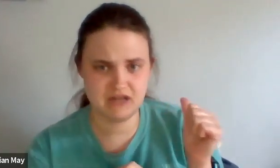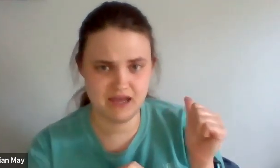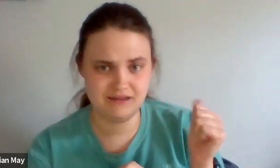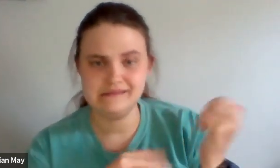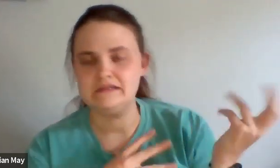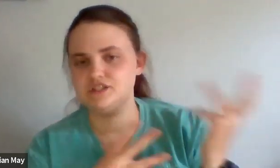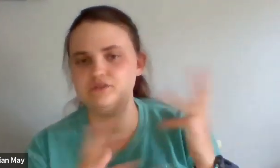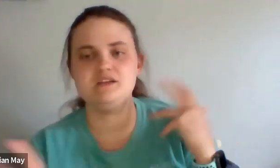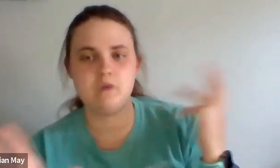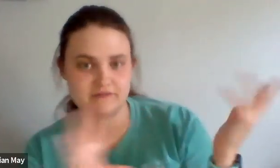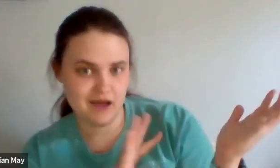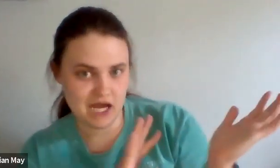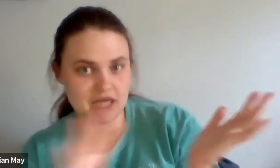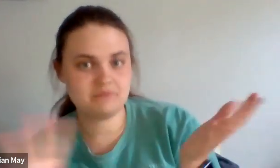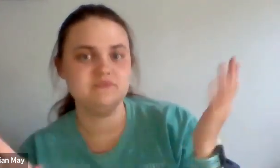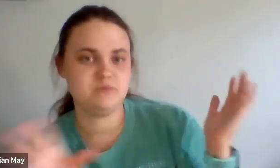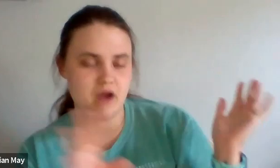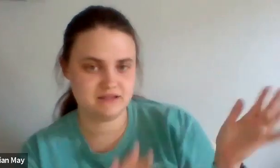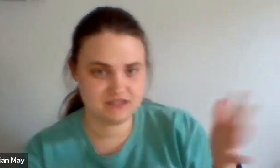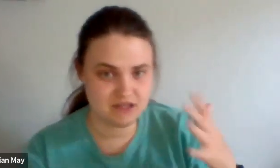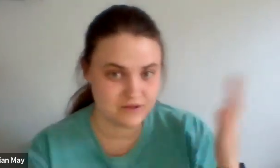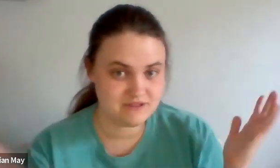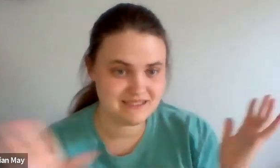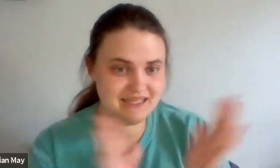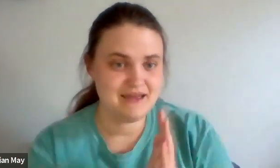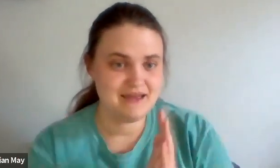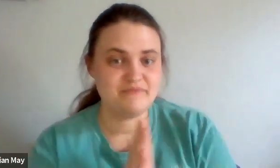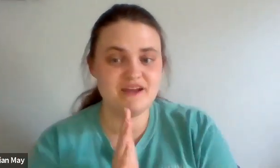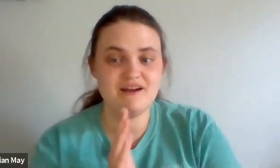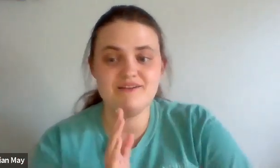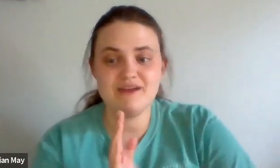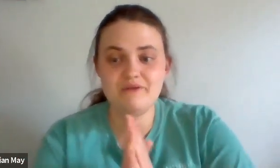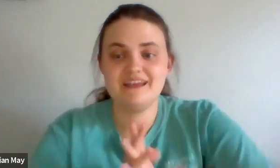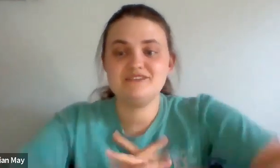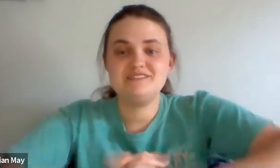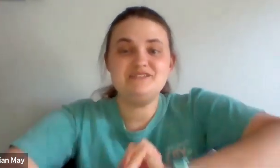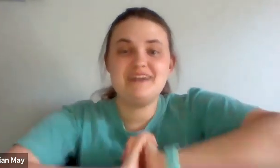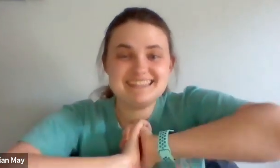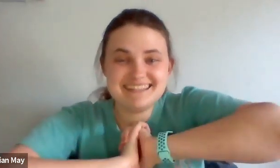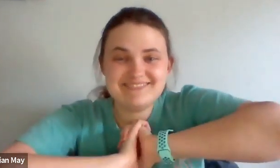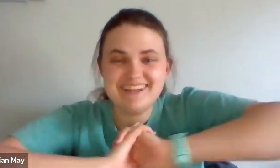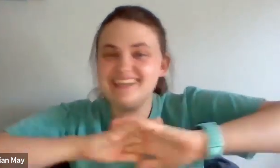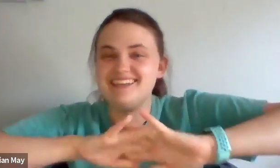yesterday, so you guys will have time to practice those. But all right, well, I guess I'll see you guys next week. Y'all Okay.